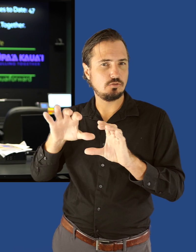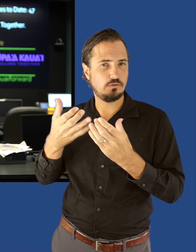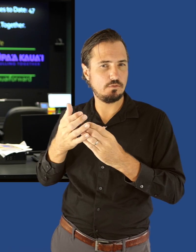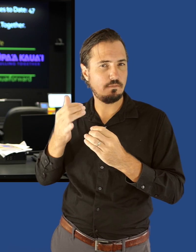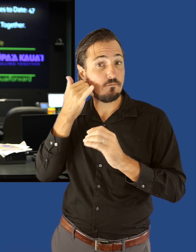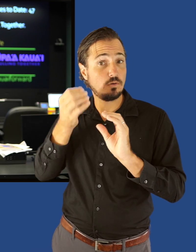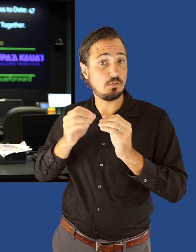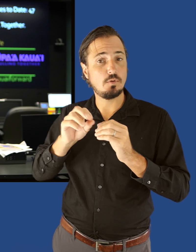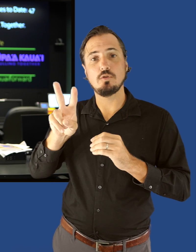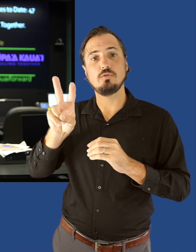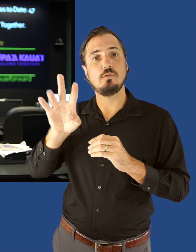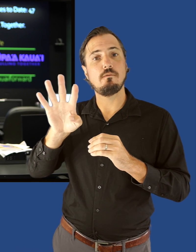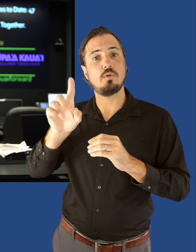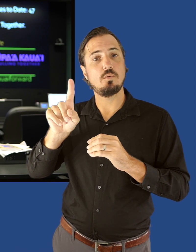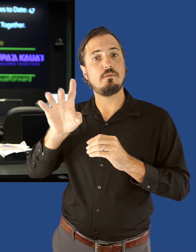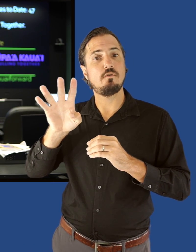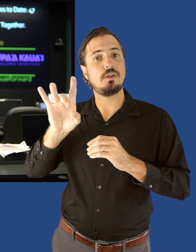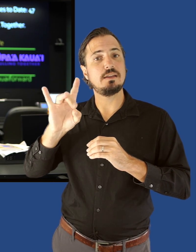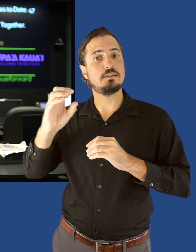at